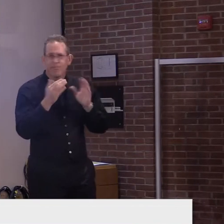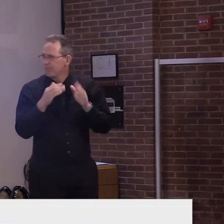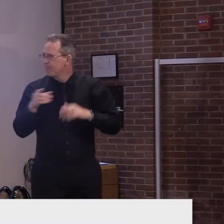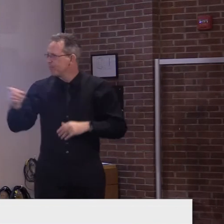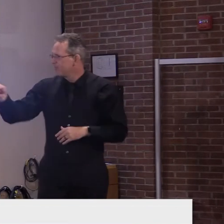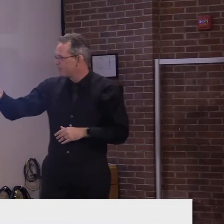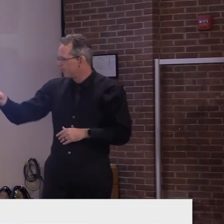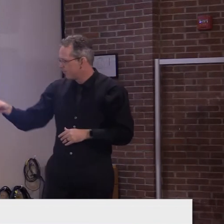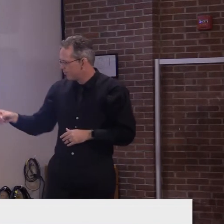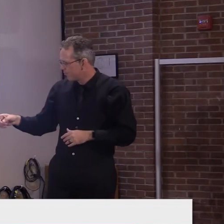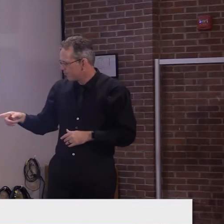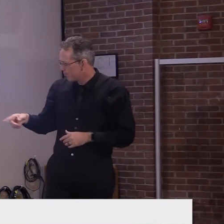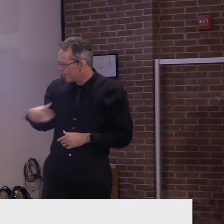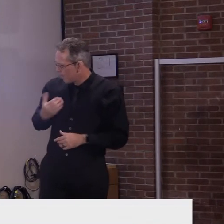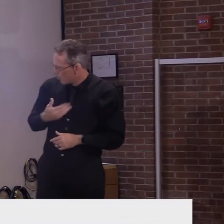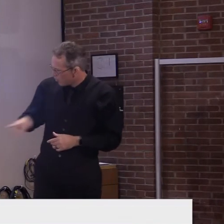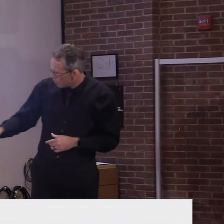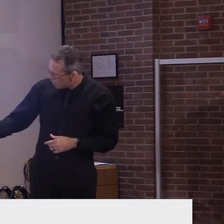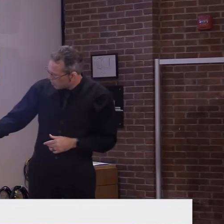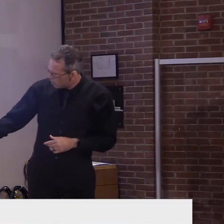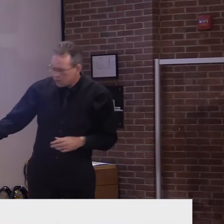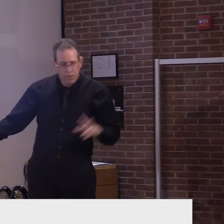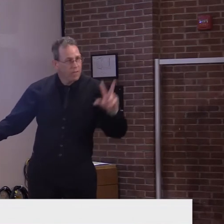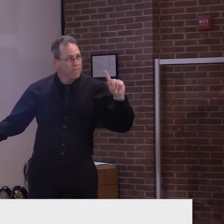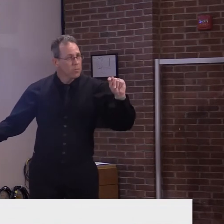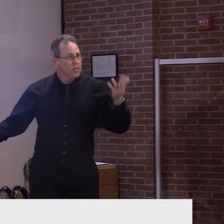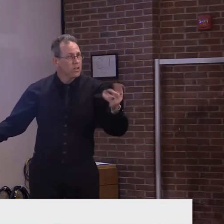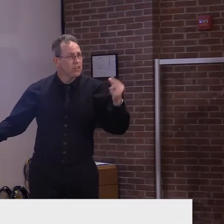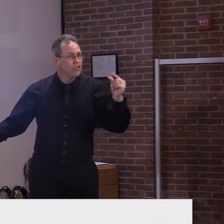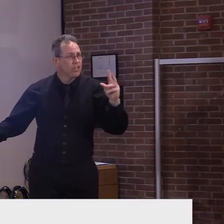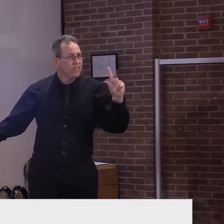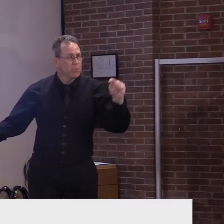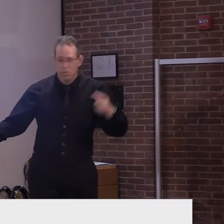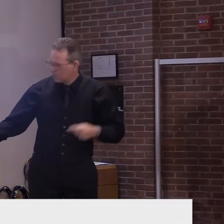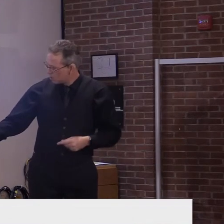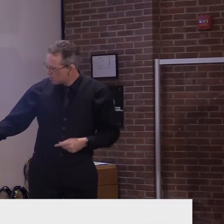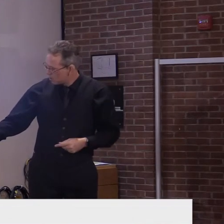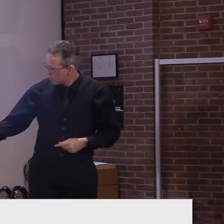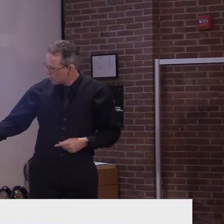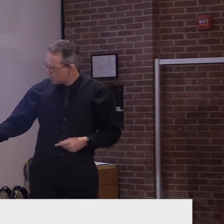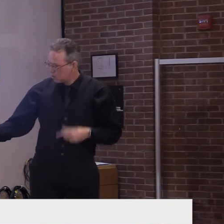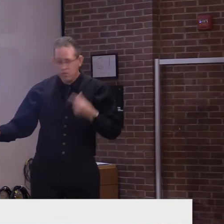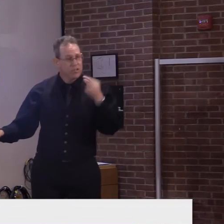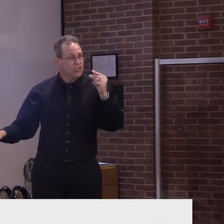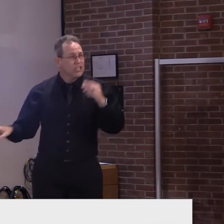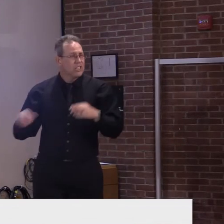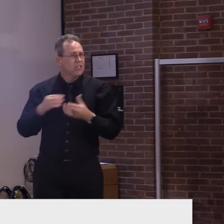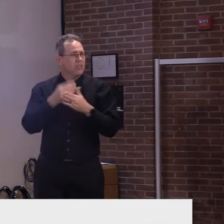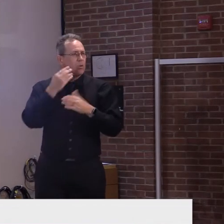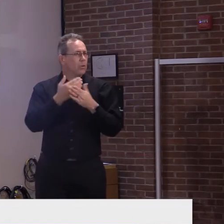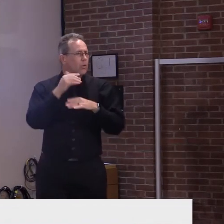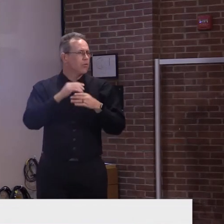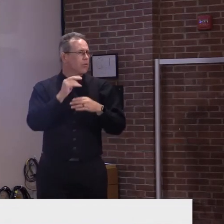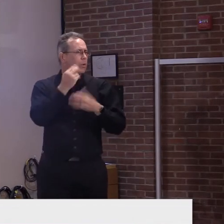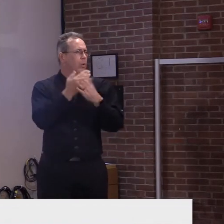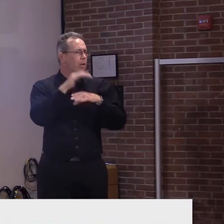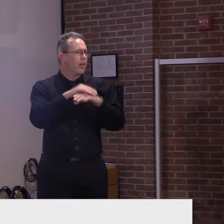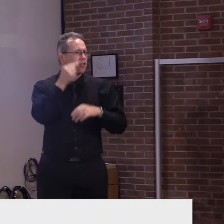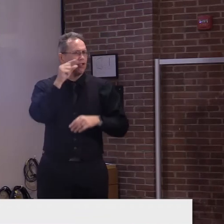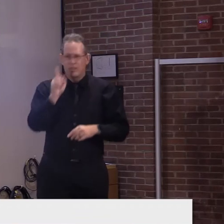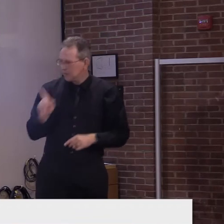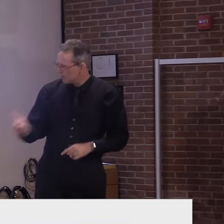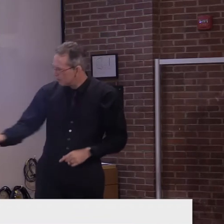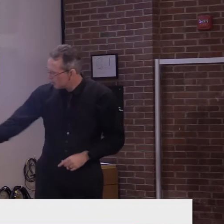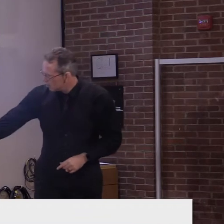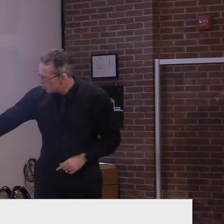the Northeast with really high vaccination rates have had very few fatalities relative to those other parts of the